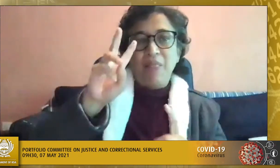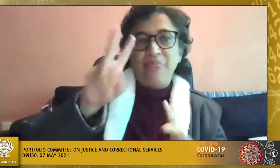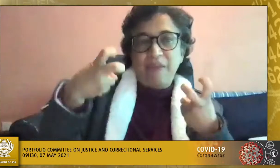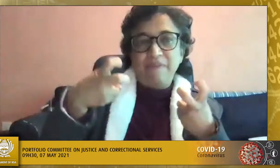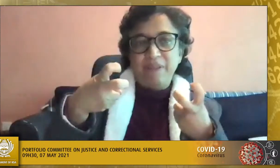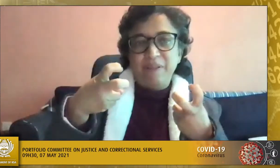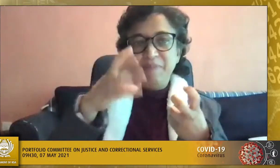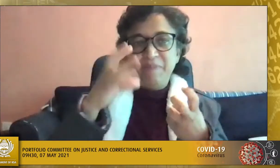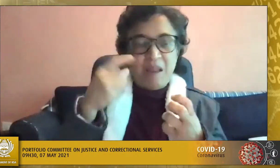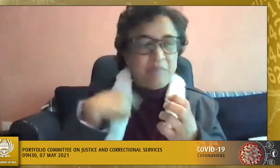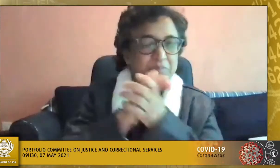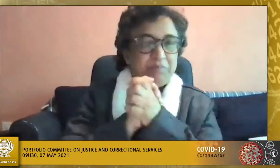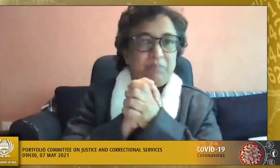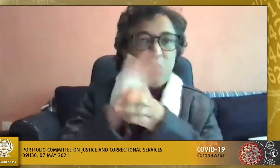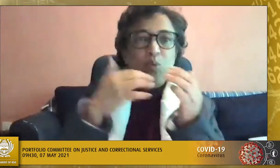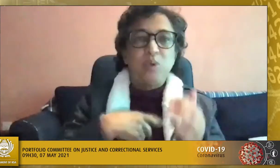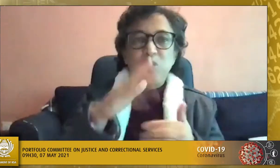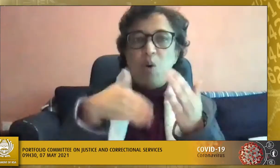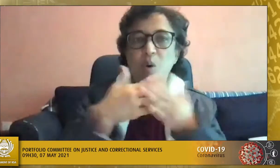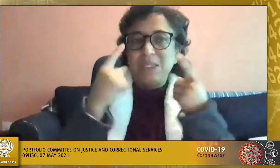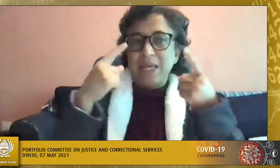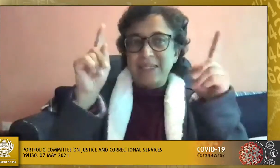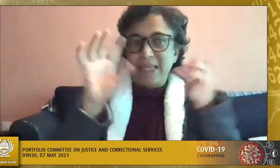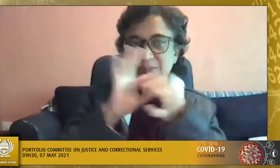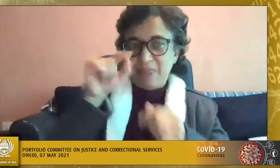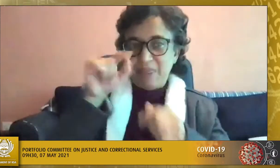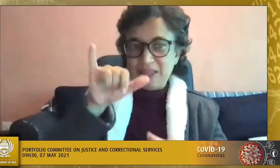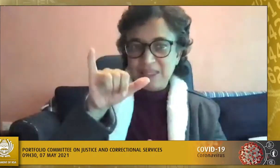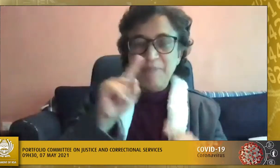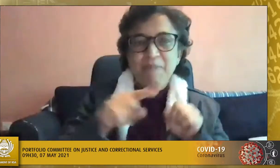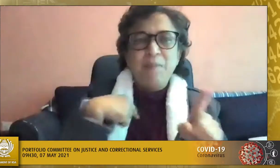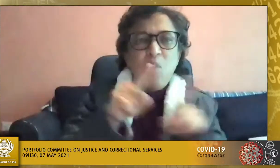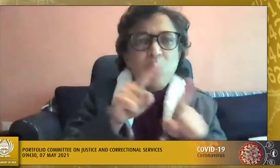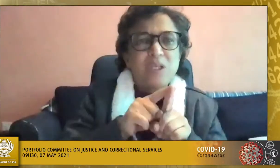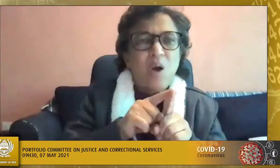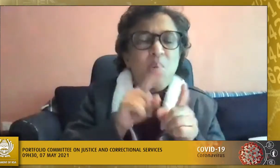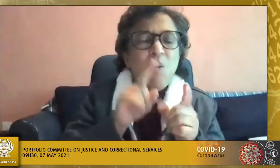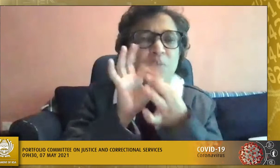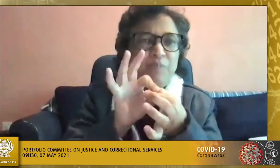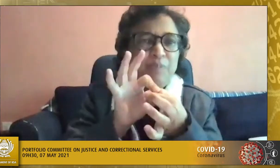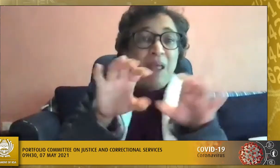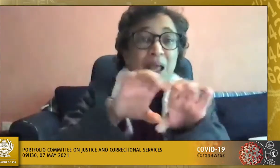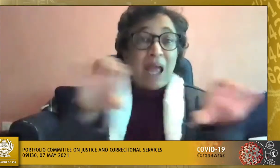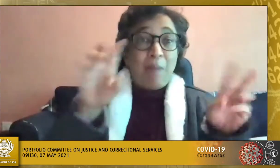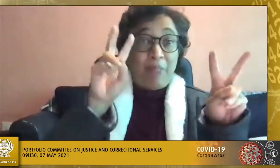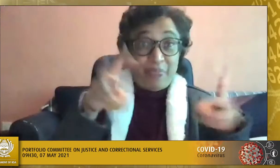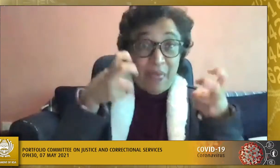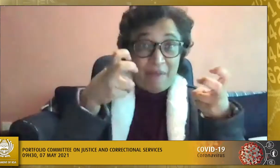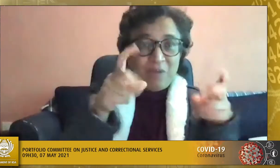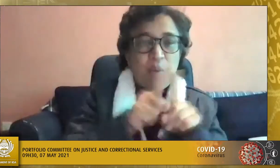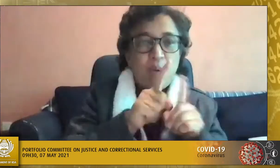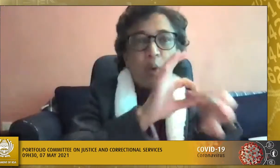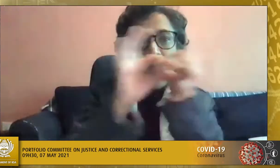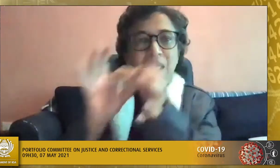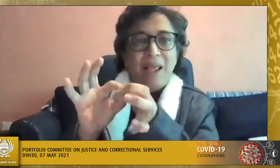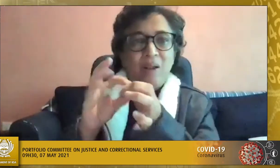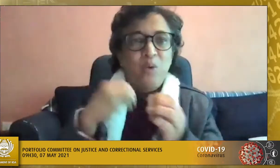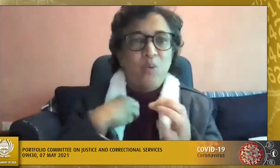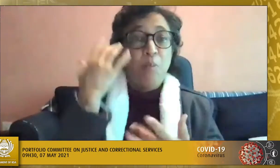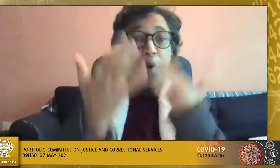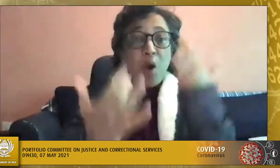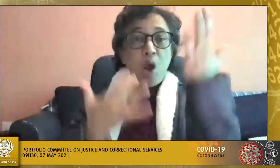that you've added cable theft and congratulate you on all the successes in terms of that but also with